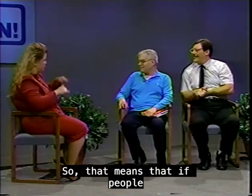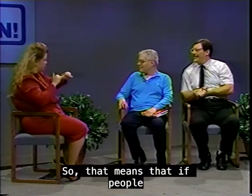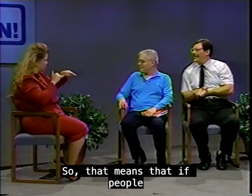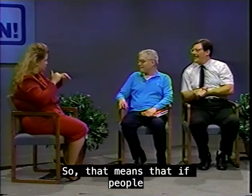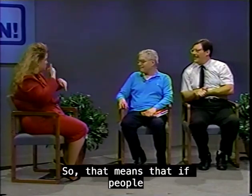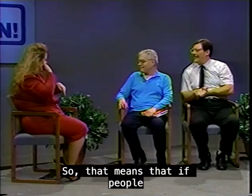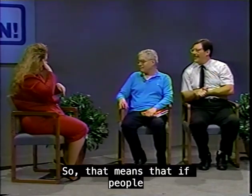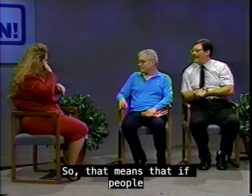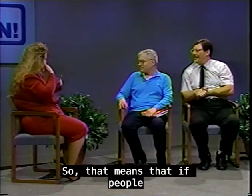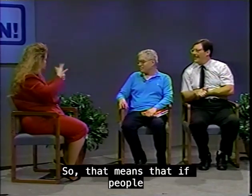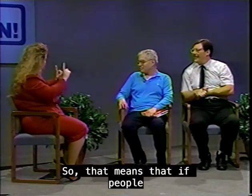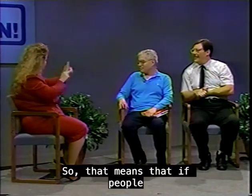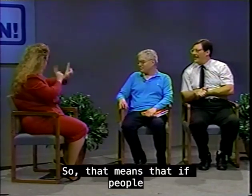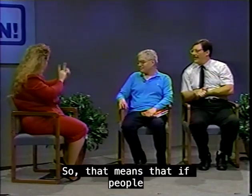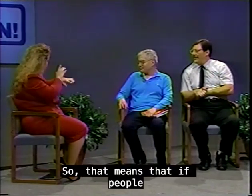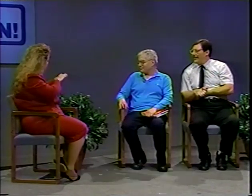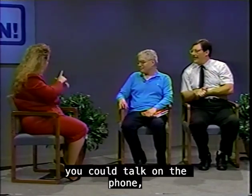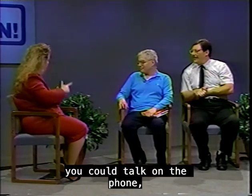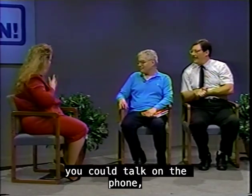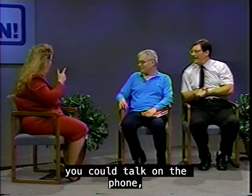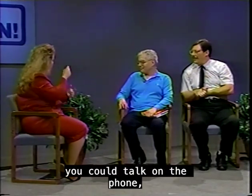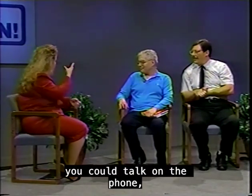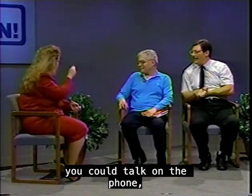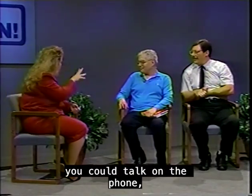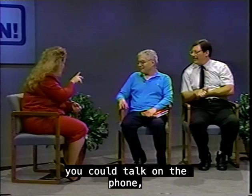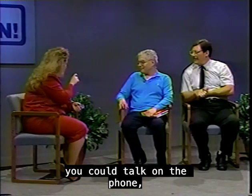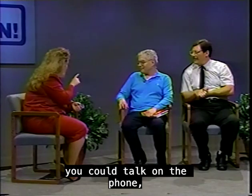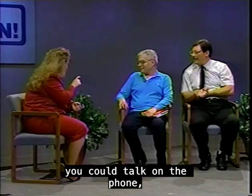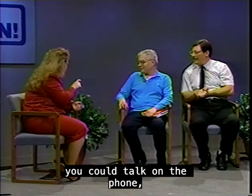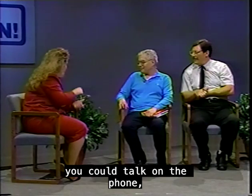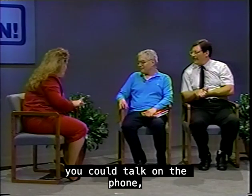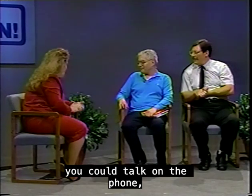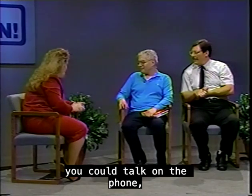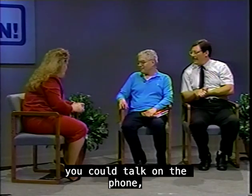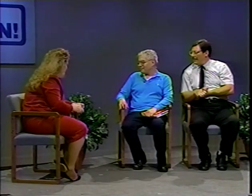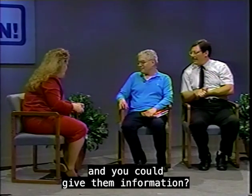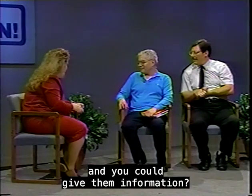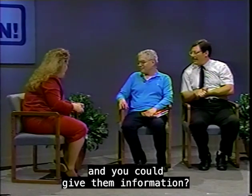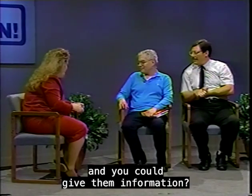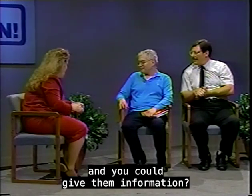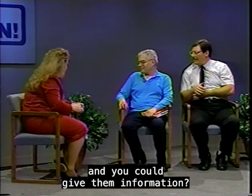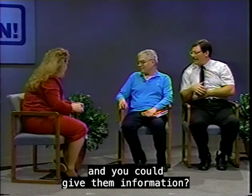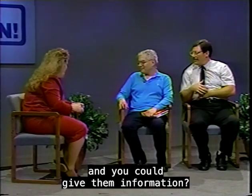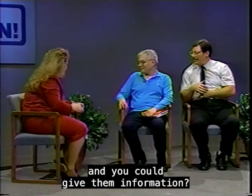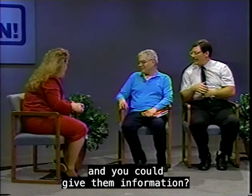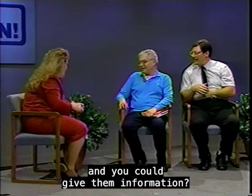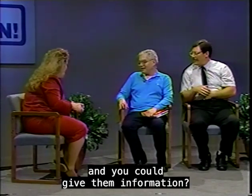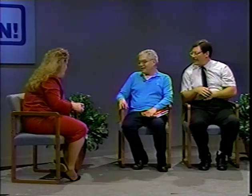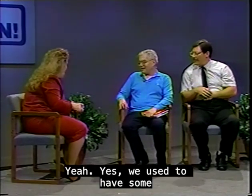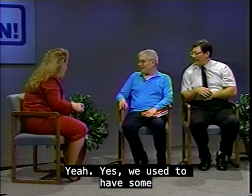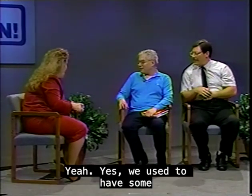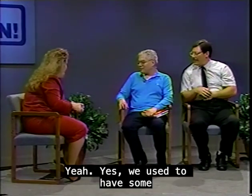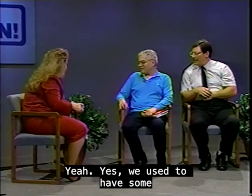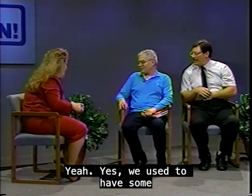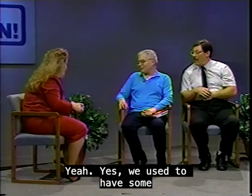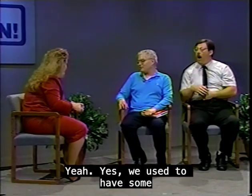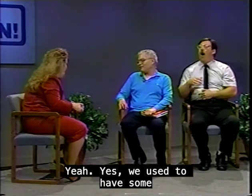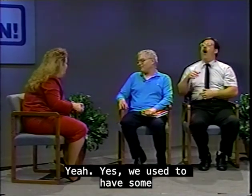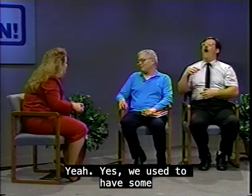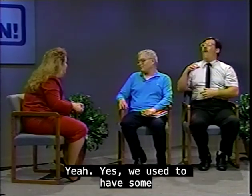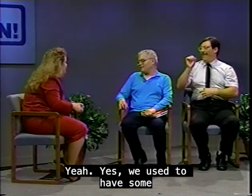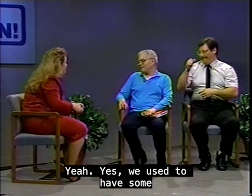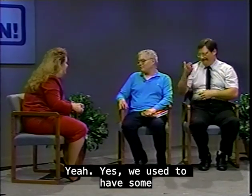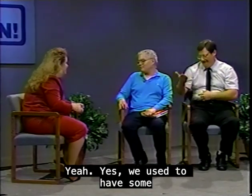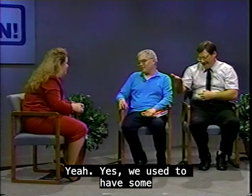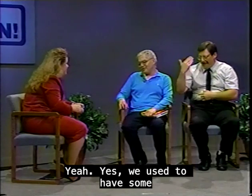So that means that if people were to dial on the phone, you could talk on the phone, and it's a live show, and you could give them information? Yeah, we used